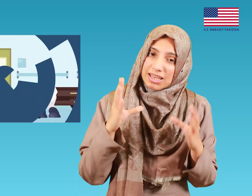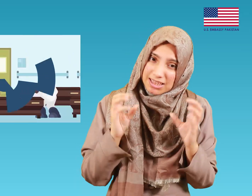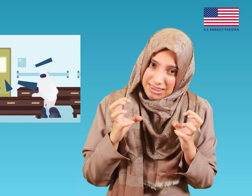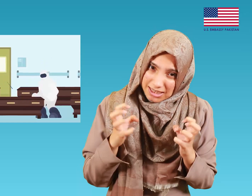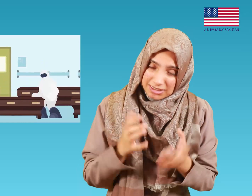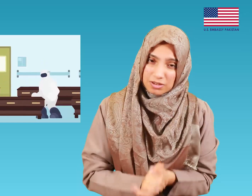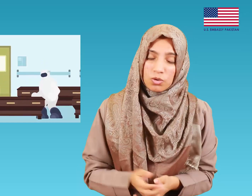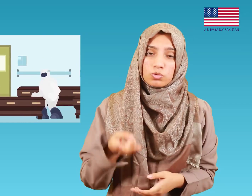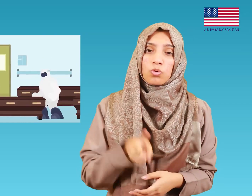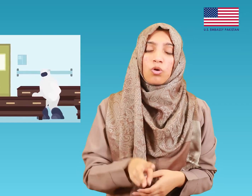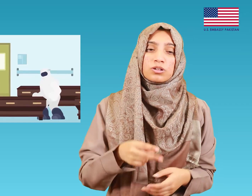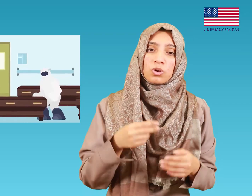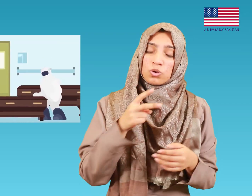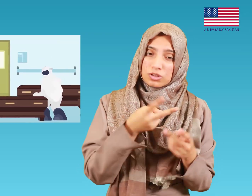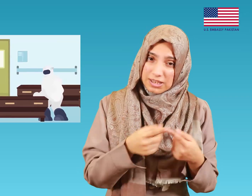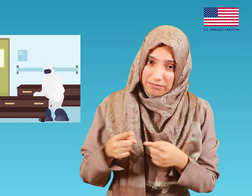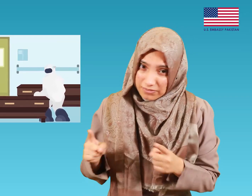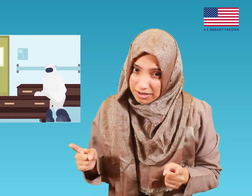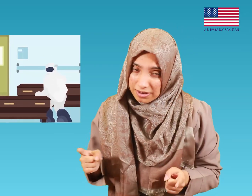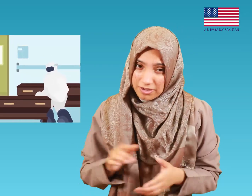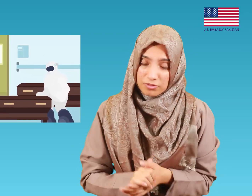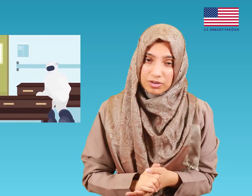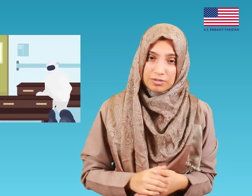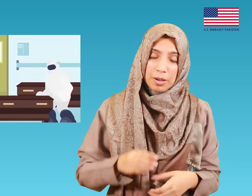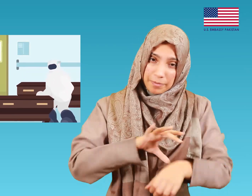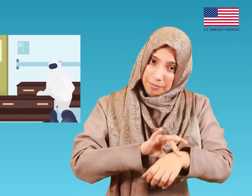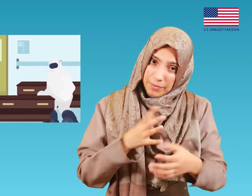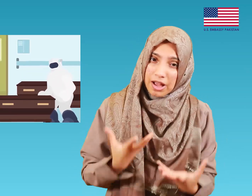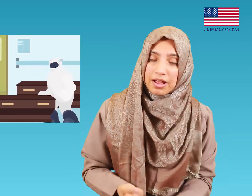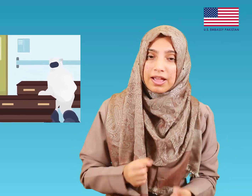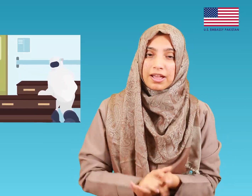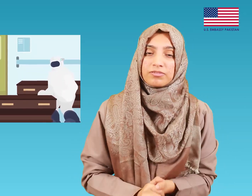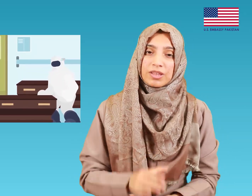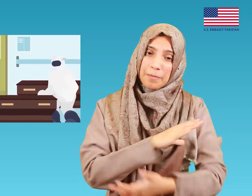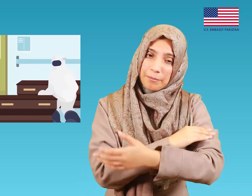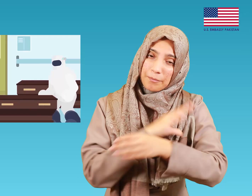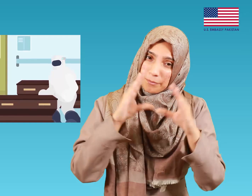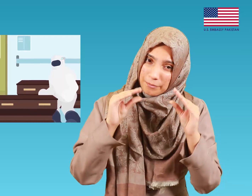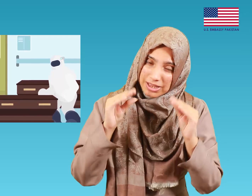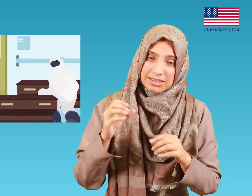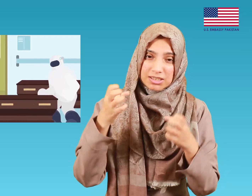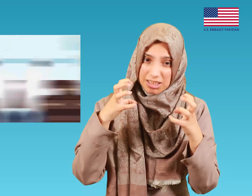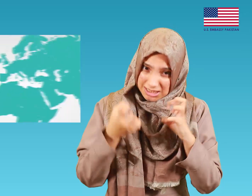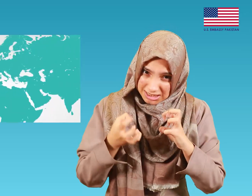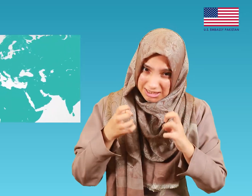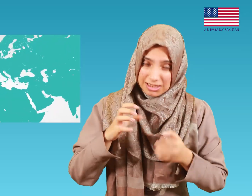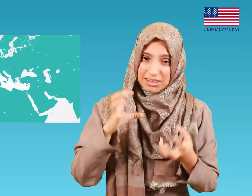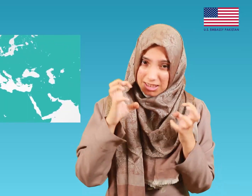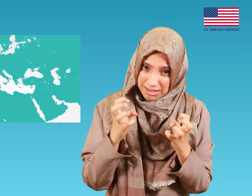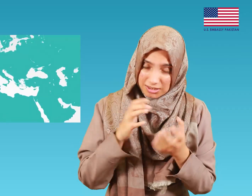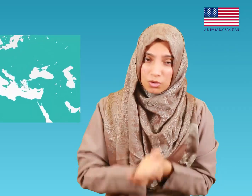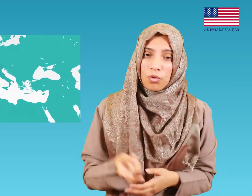other long-term signs and symptoms may include muscle pain or headache, fast or